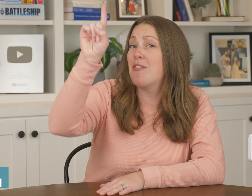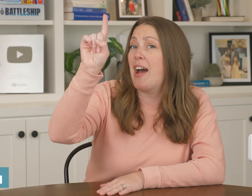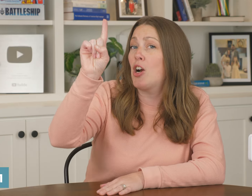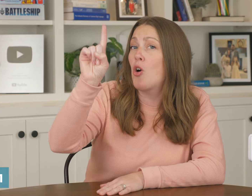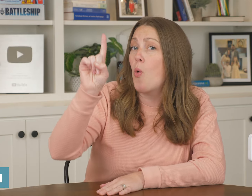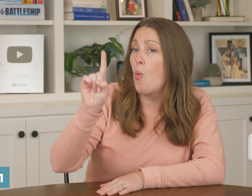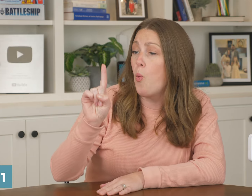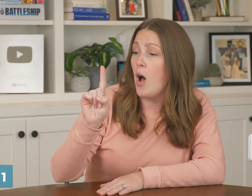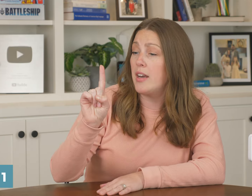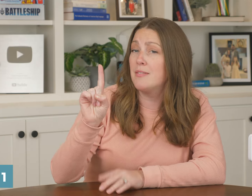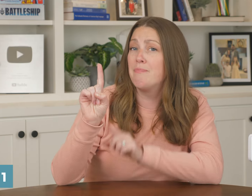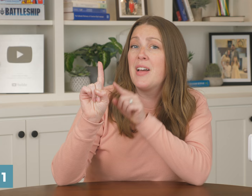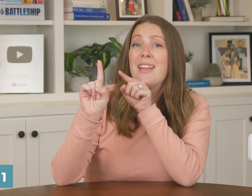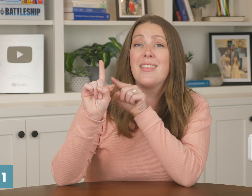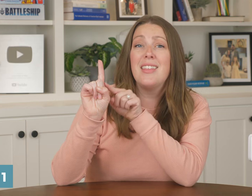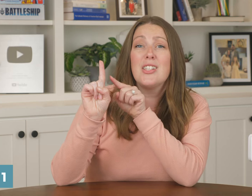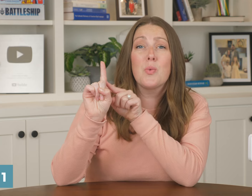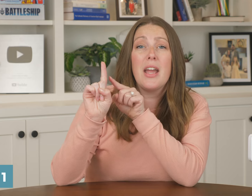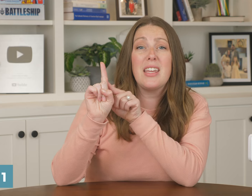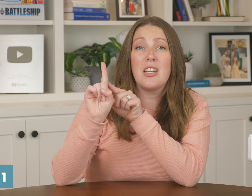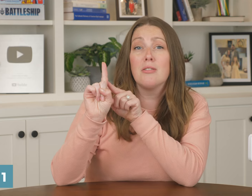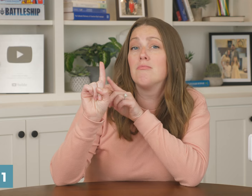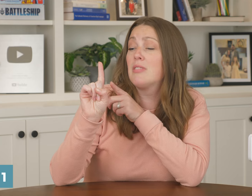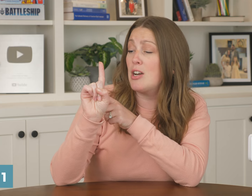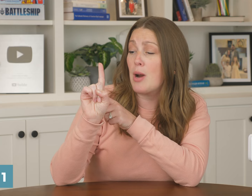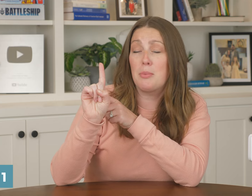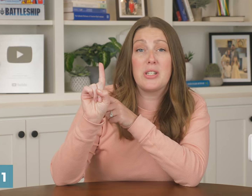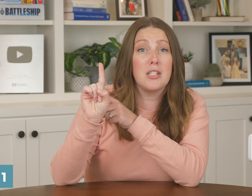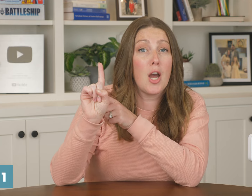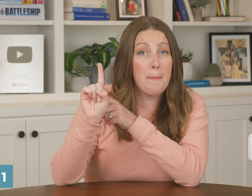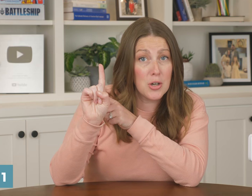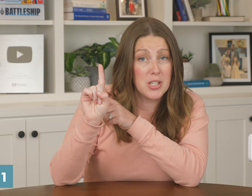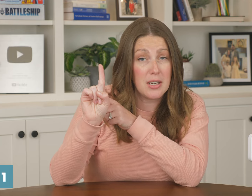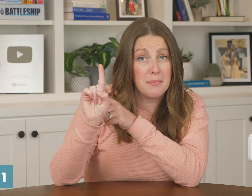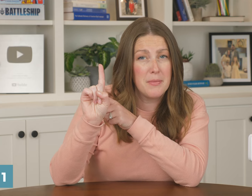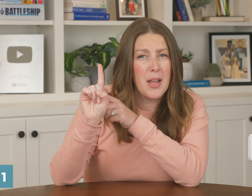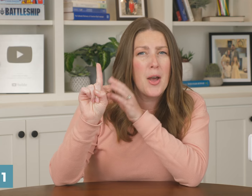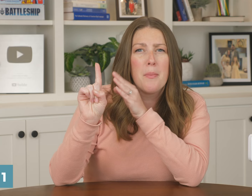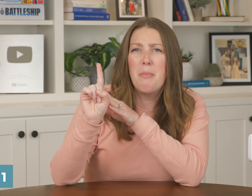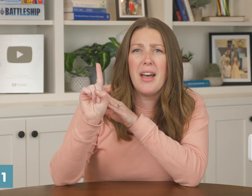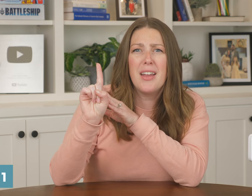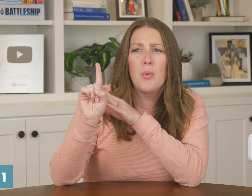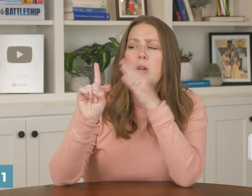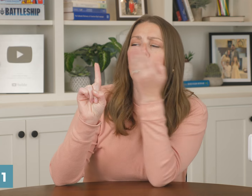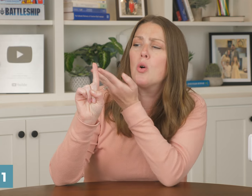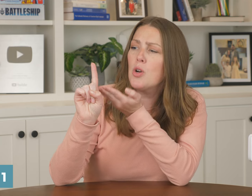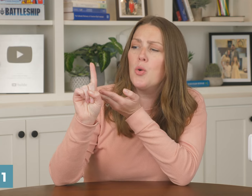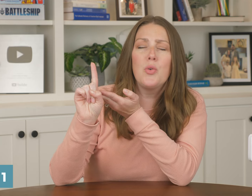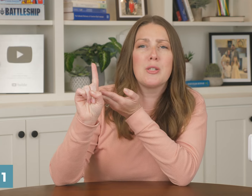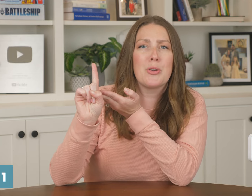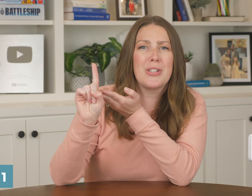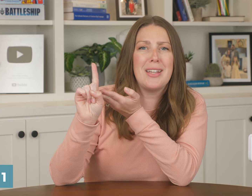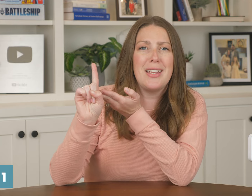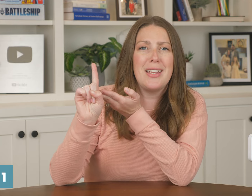classifier 1, this right here can represent a person, but we don't know who this person is if